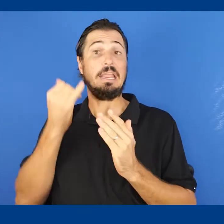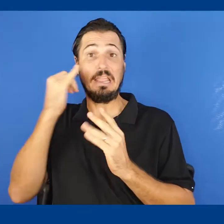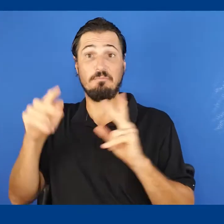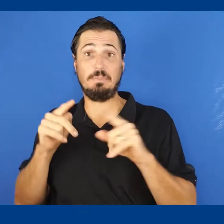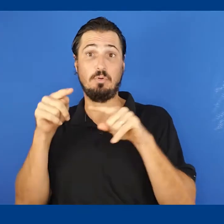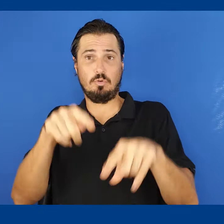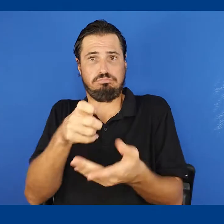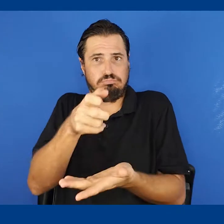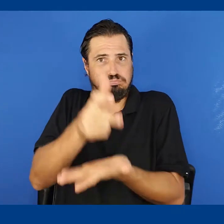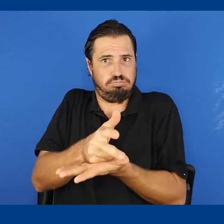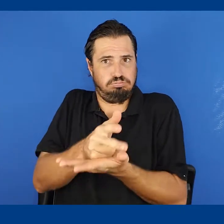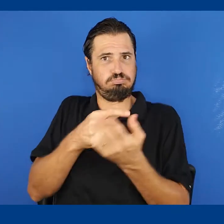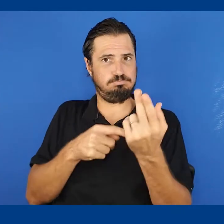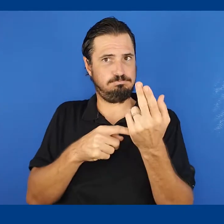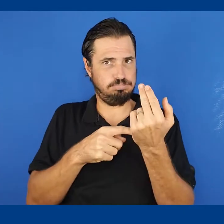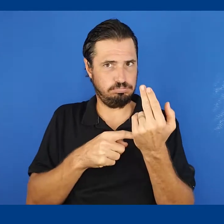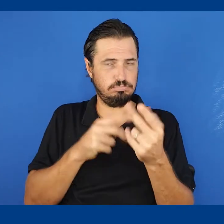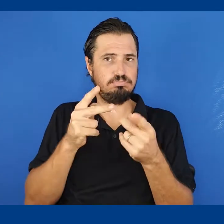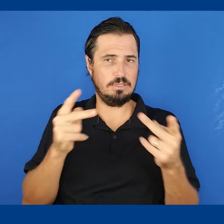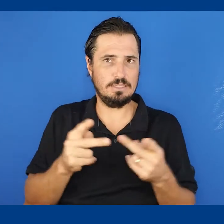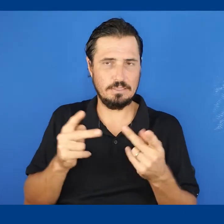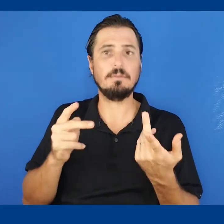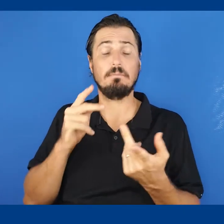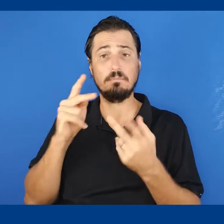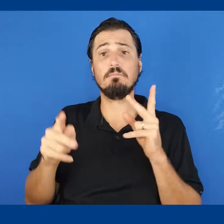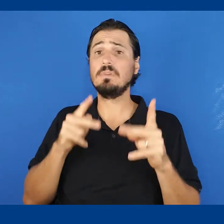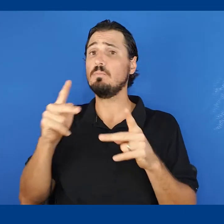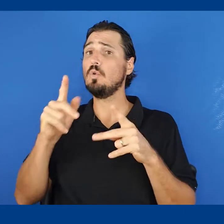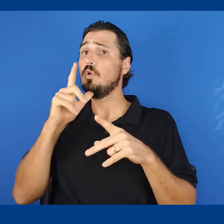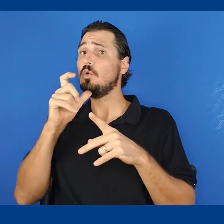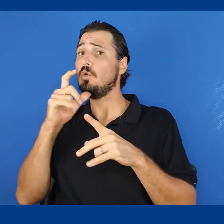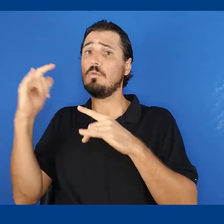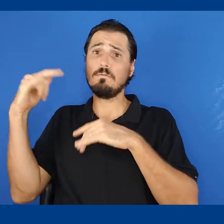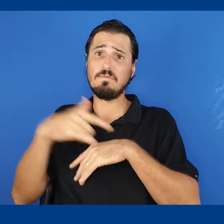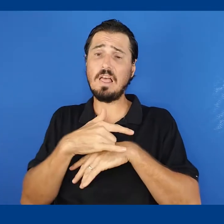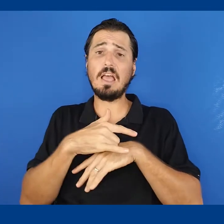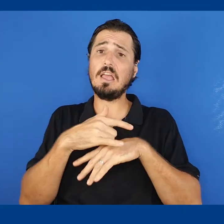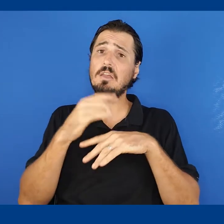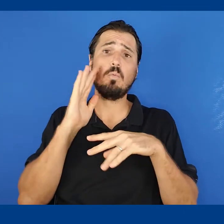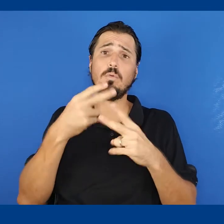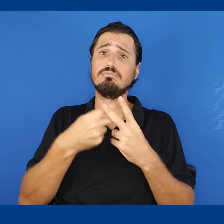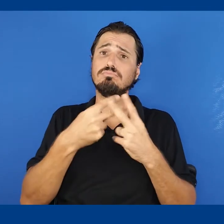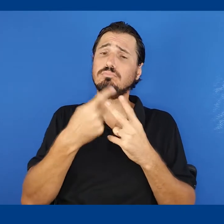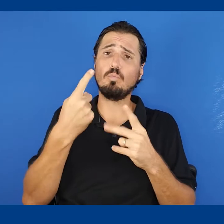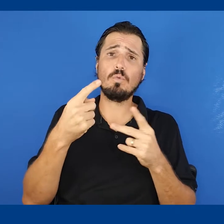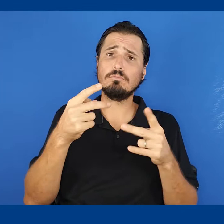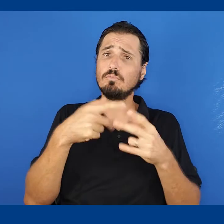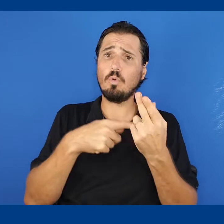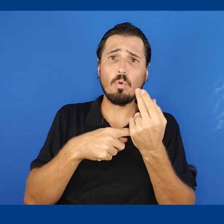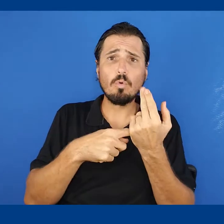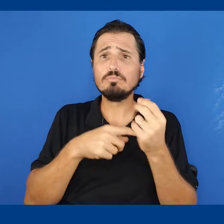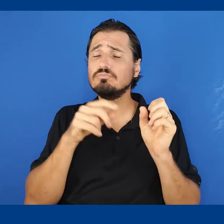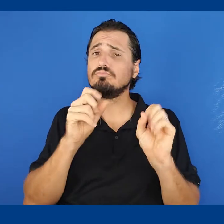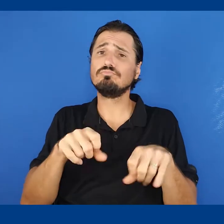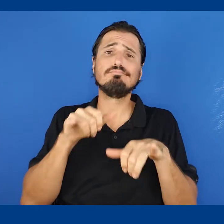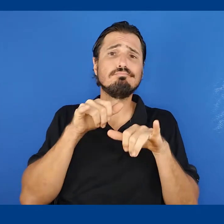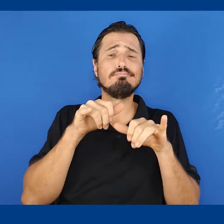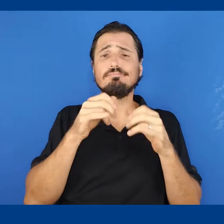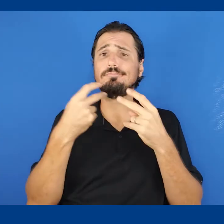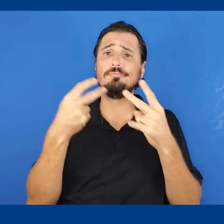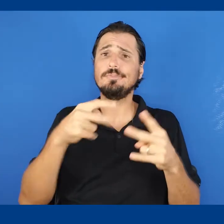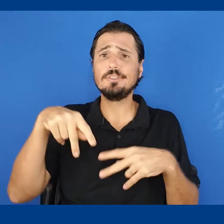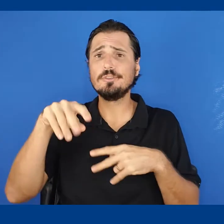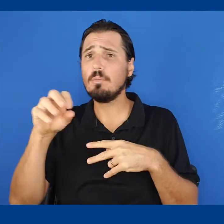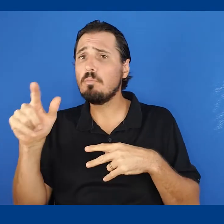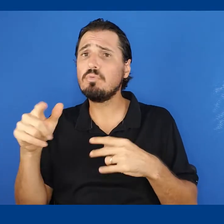in the resort bubble would be able to enjoy resort amenities for 3 days until they take their post-travel tests, such as walk about the property